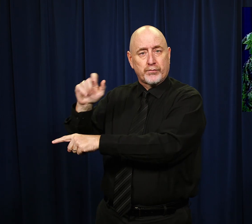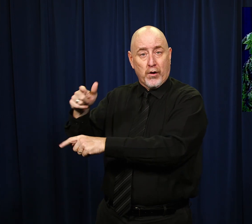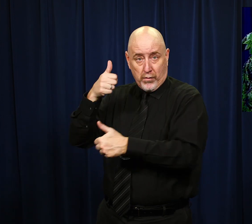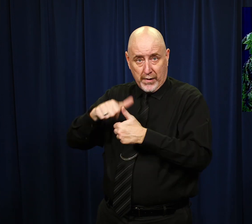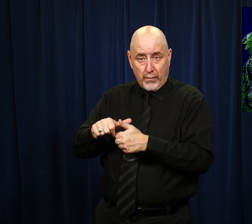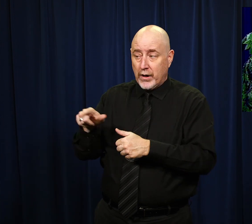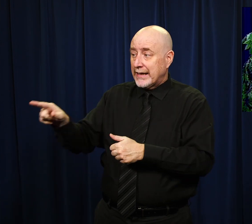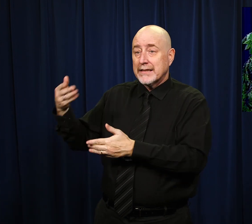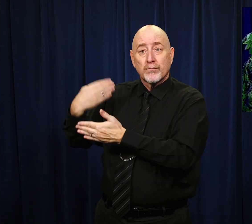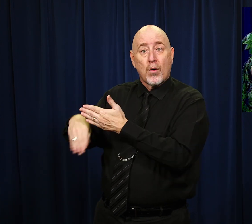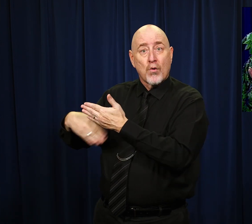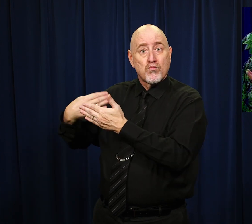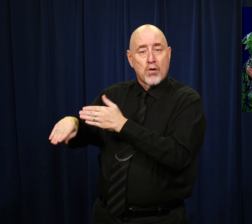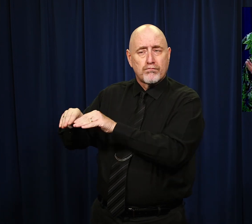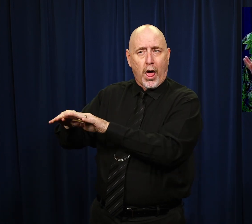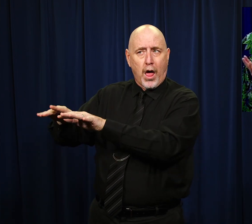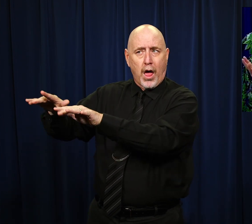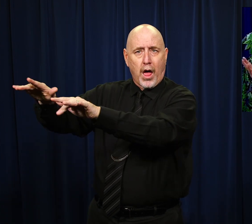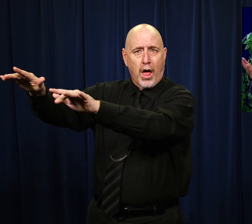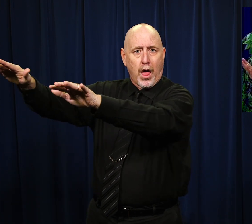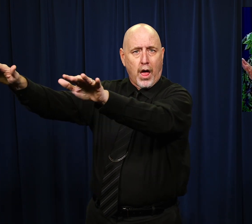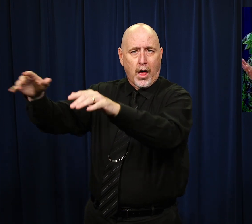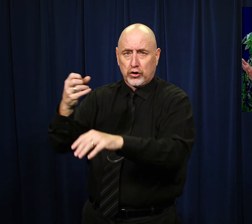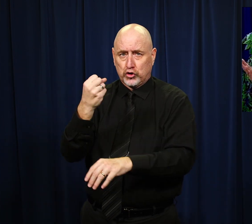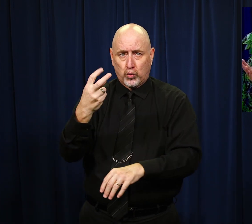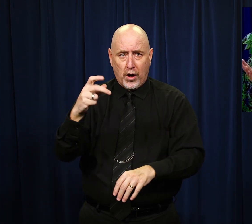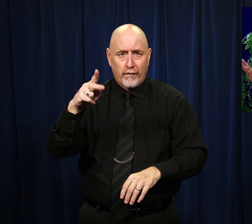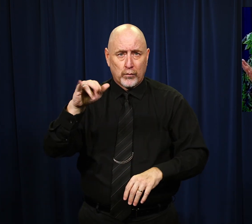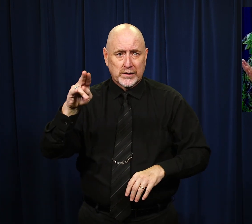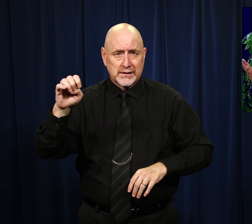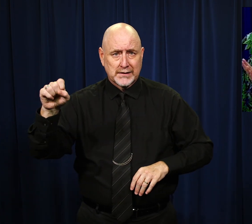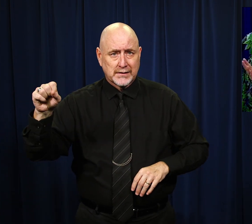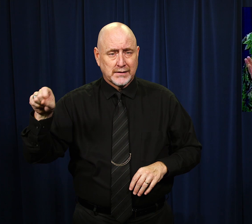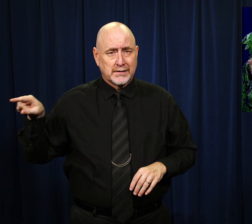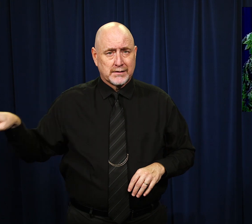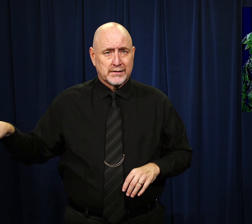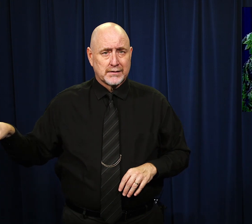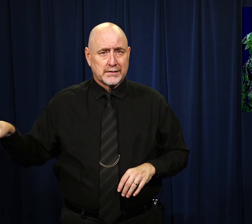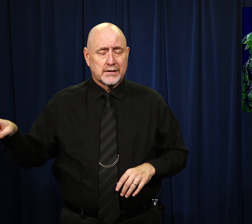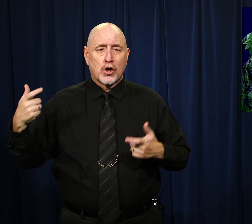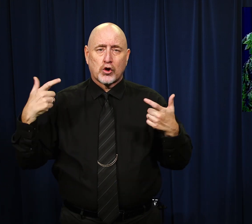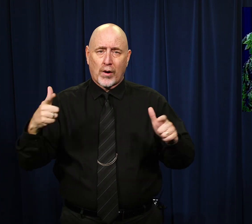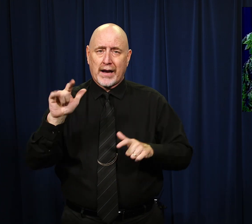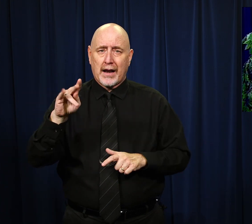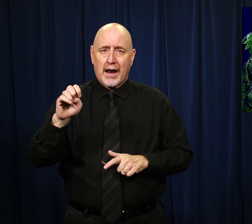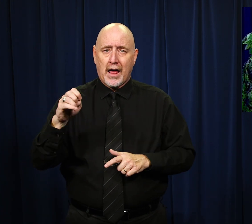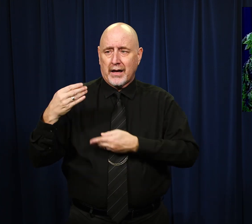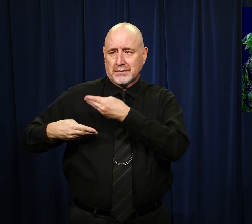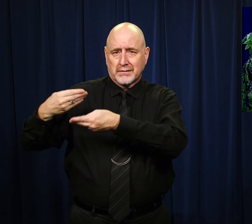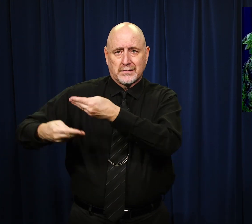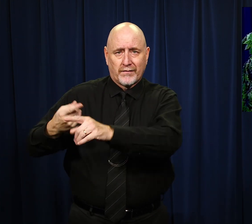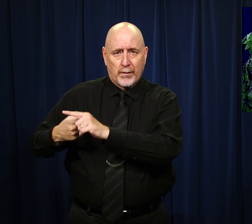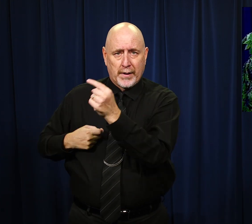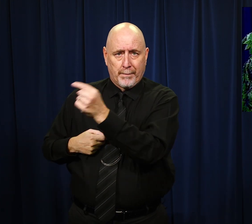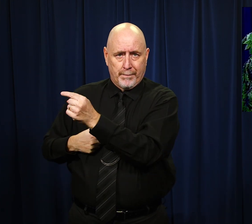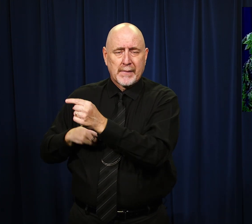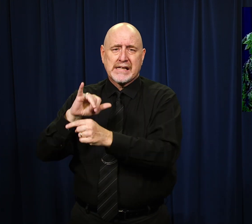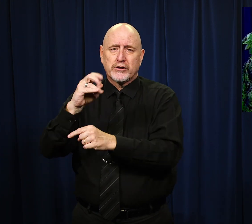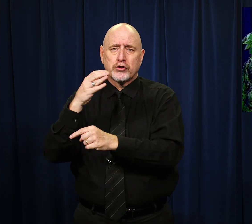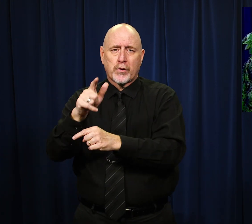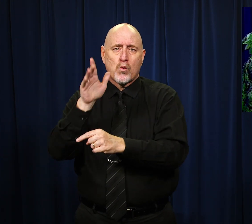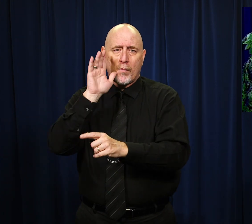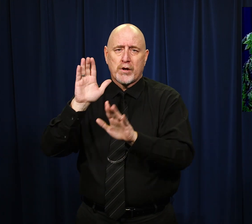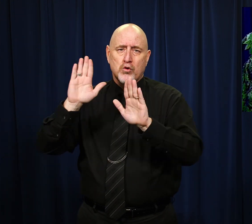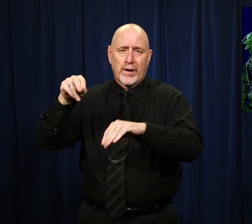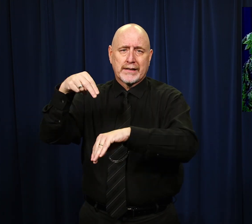he's going to have a great line come from him. 12 princes. There's going to be a great line from him also. He is to be